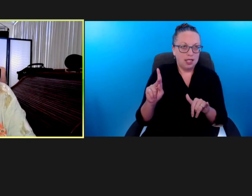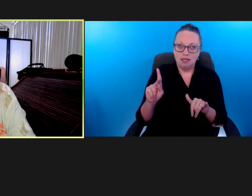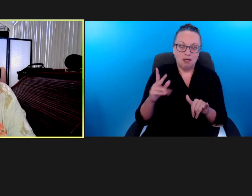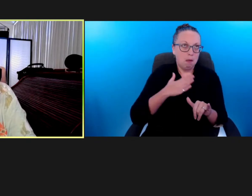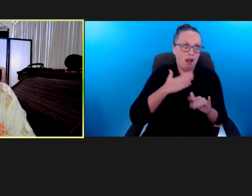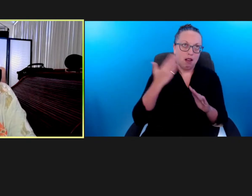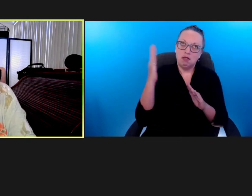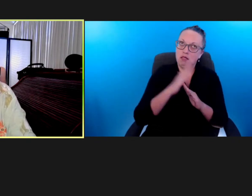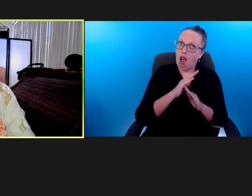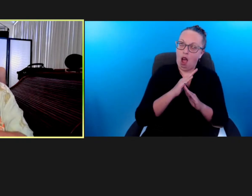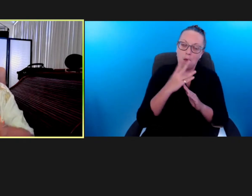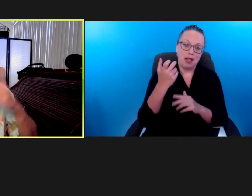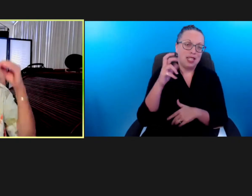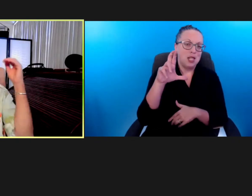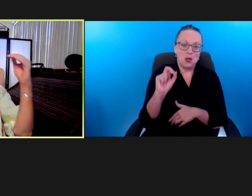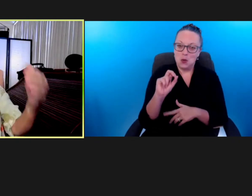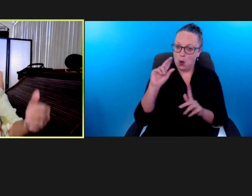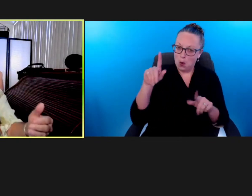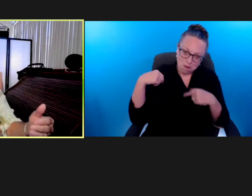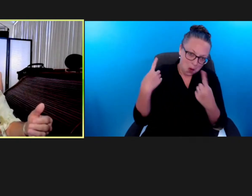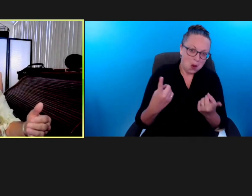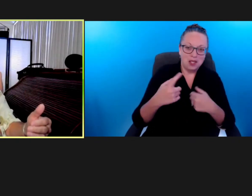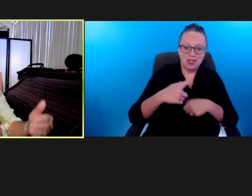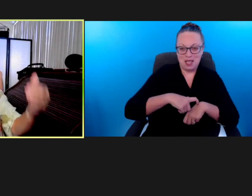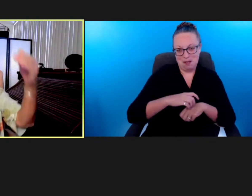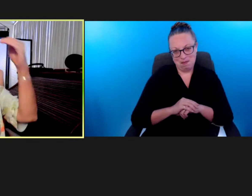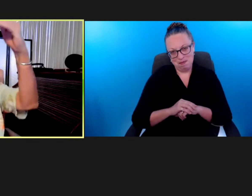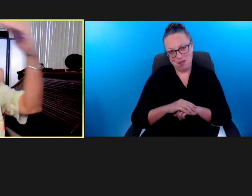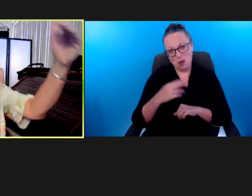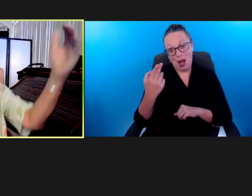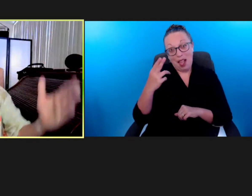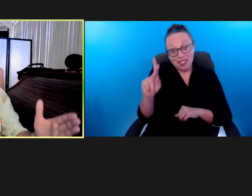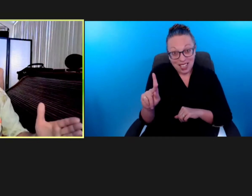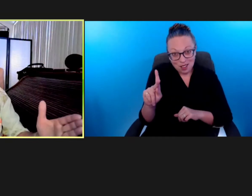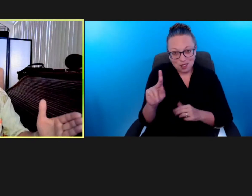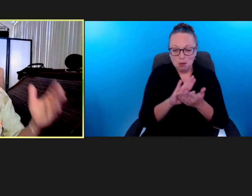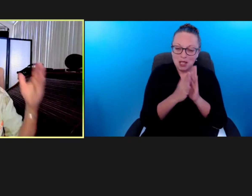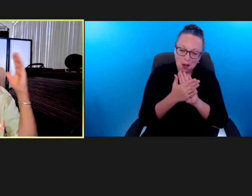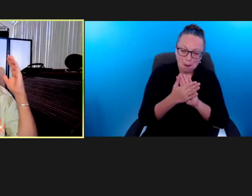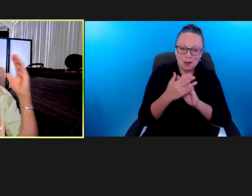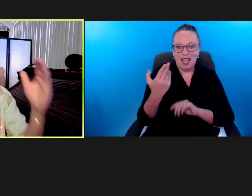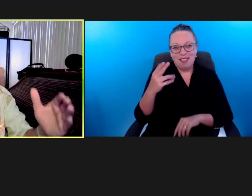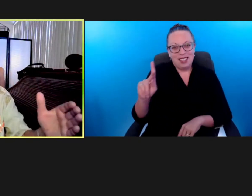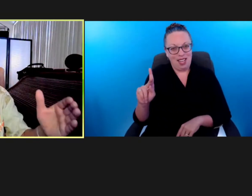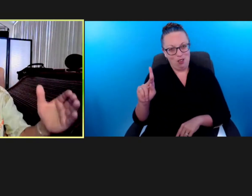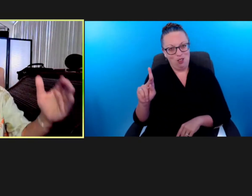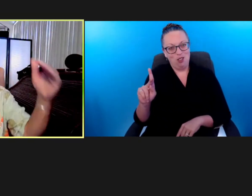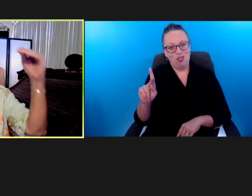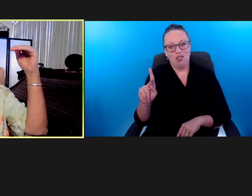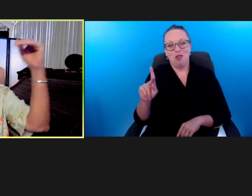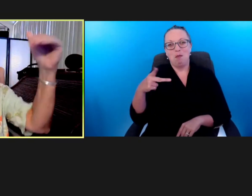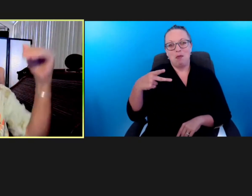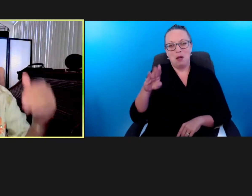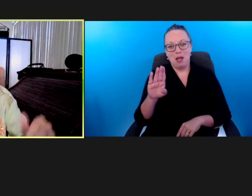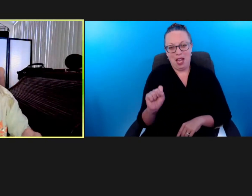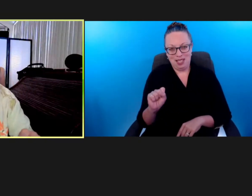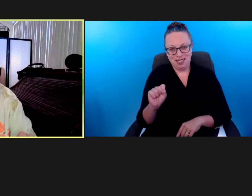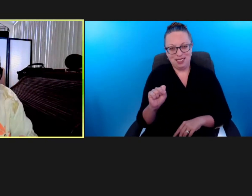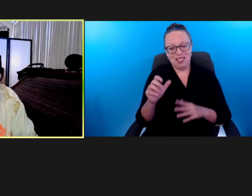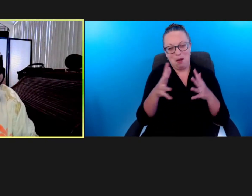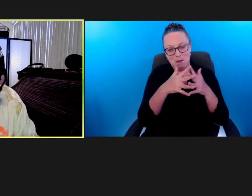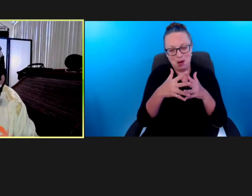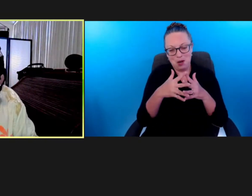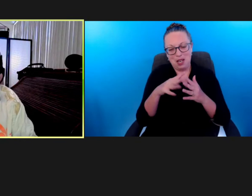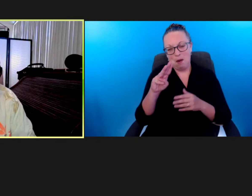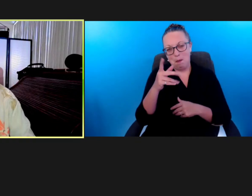all times. So, Helen Keller, Becoming Helen Keller, the PBS American